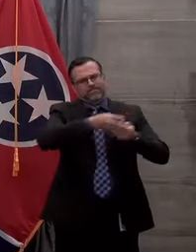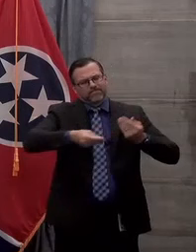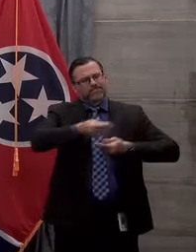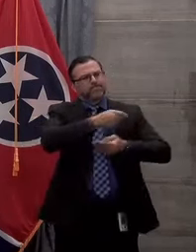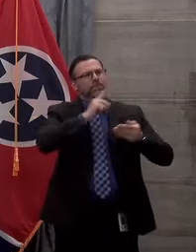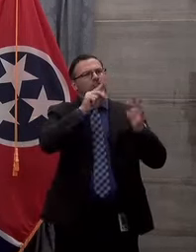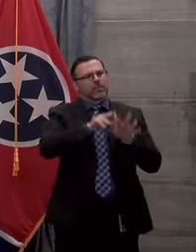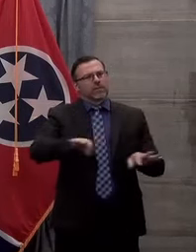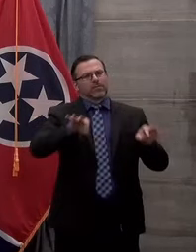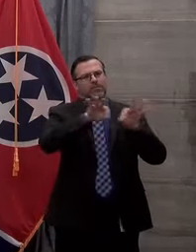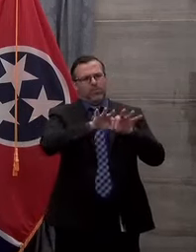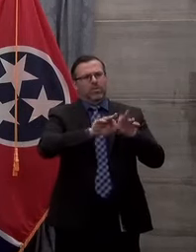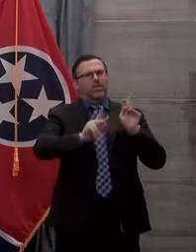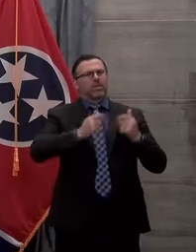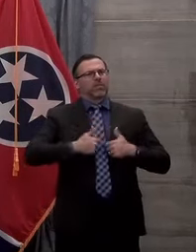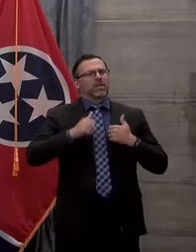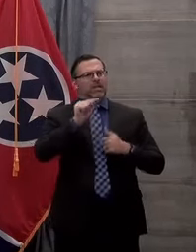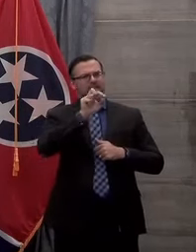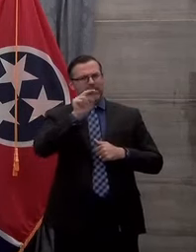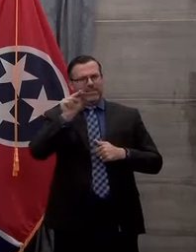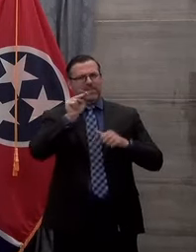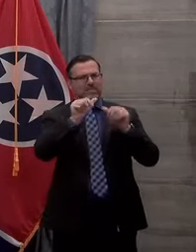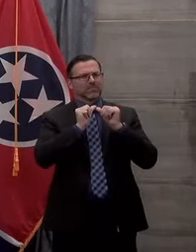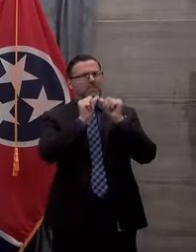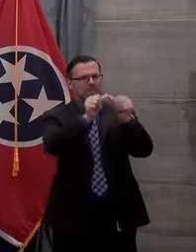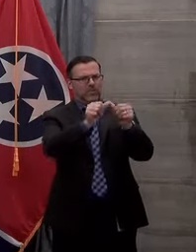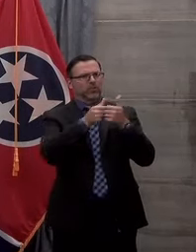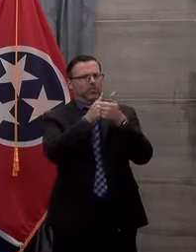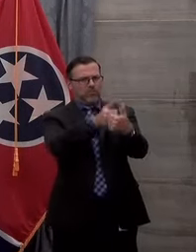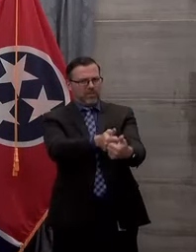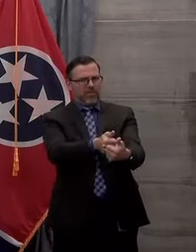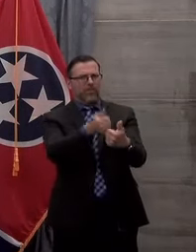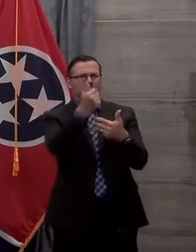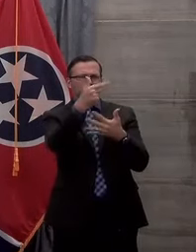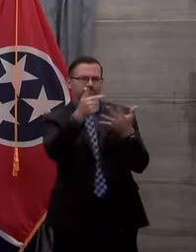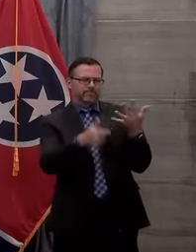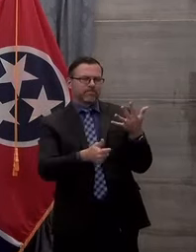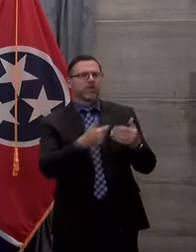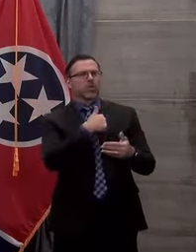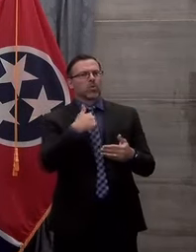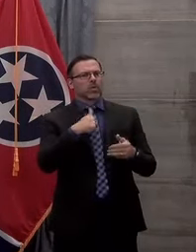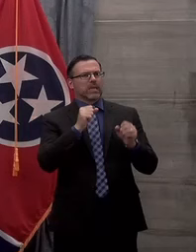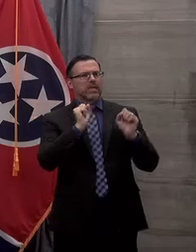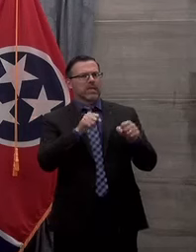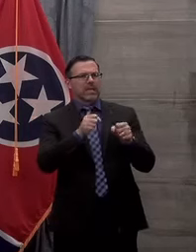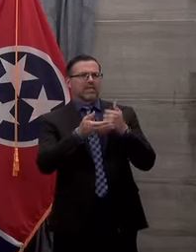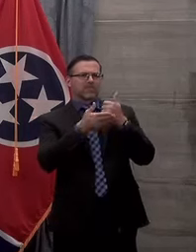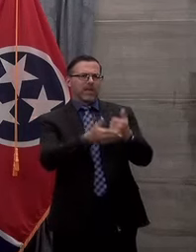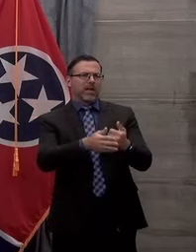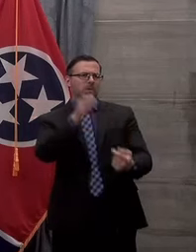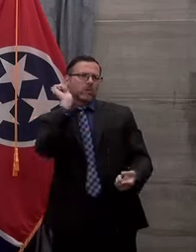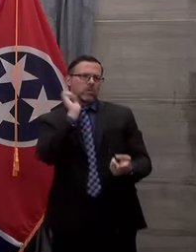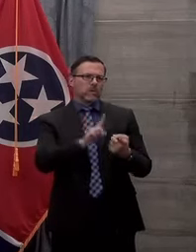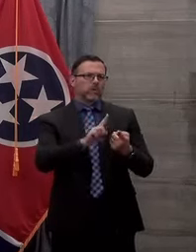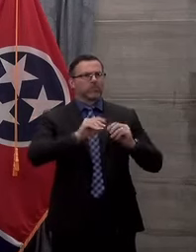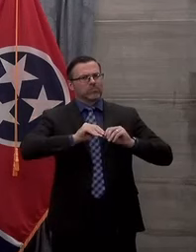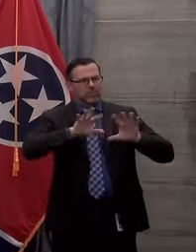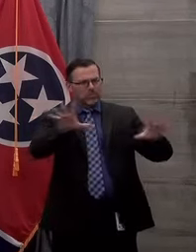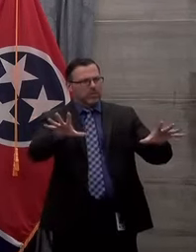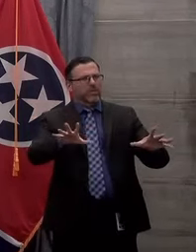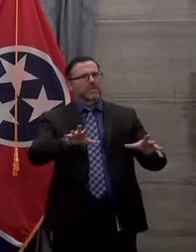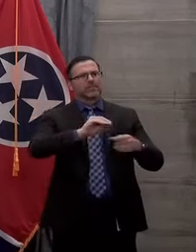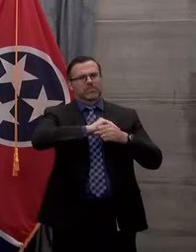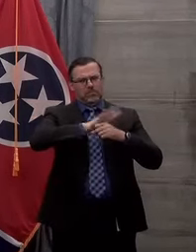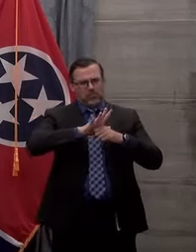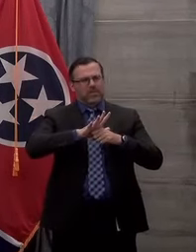that Tennesseans continue to do that, continue to follow those practices so we can mitigate the spread of this virus